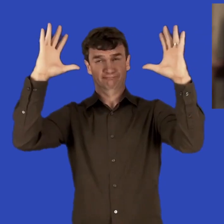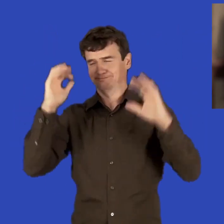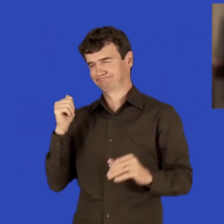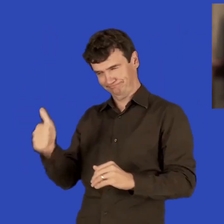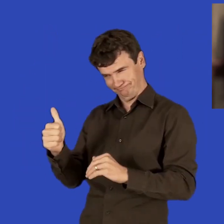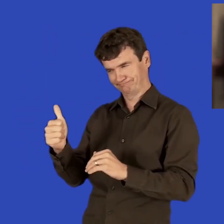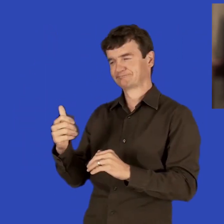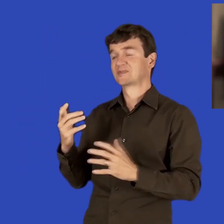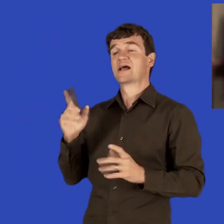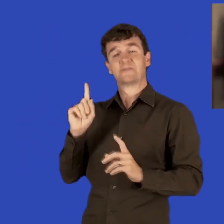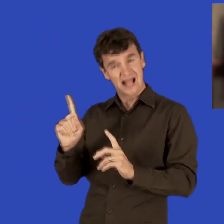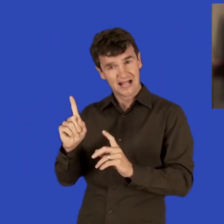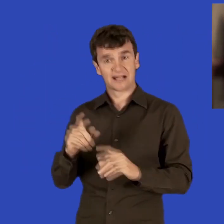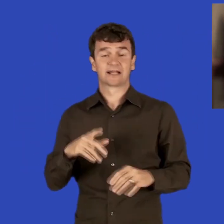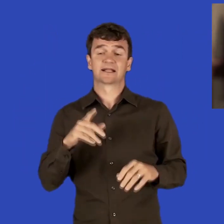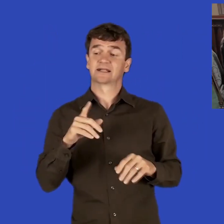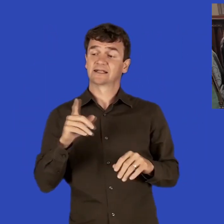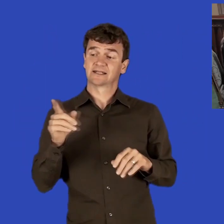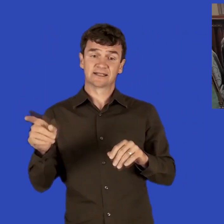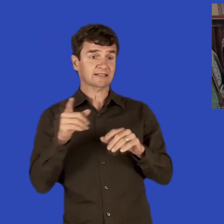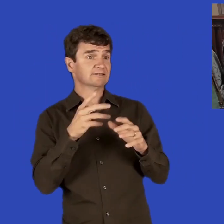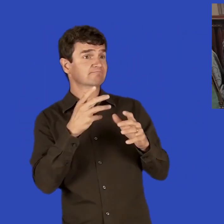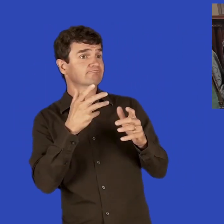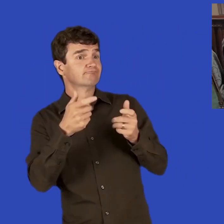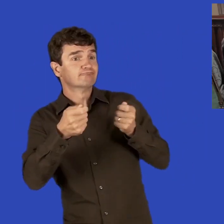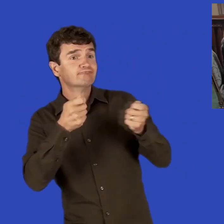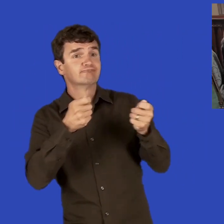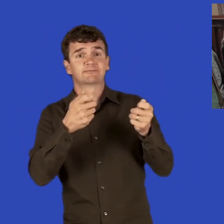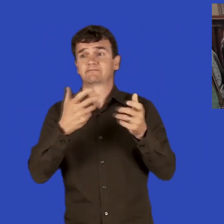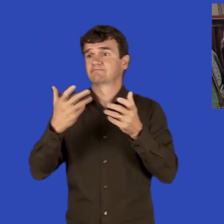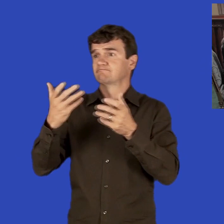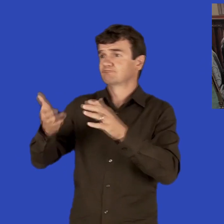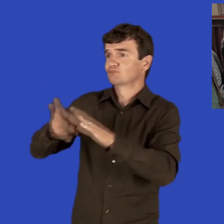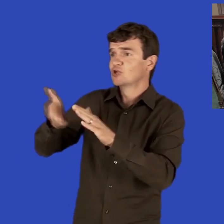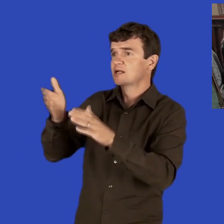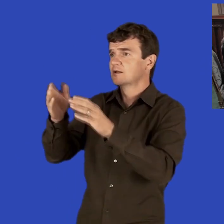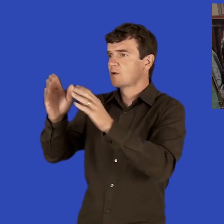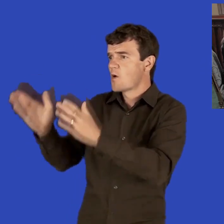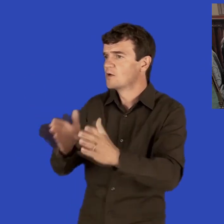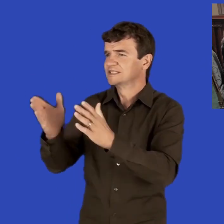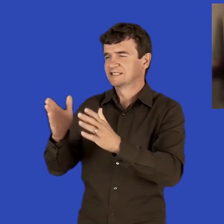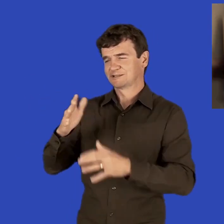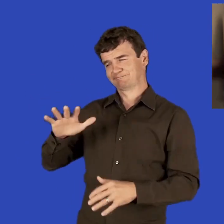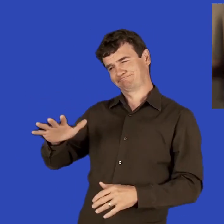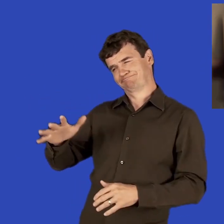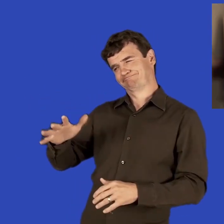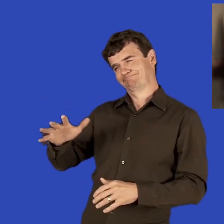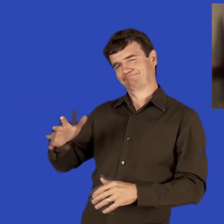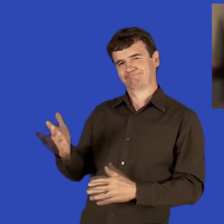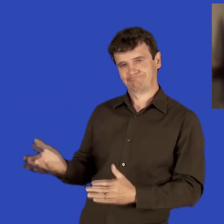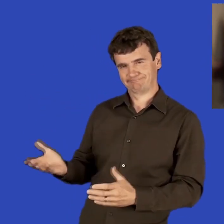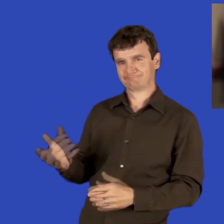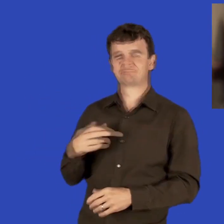Prime Minister of this country. Well, that got my attention. And he said, but you are an ideas person. He said, your strength